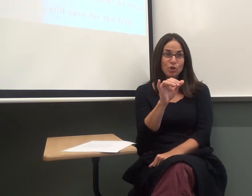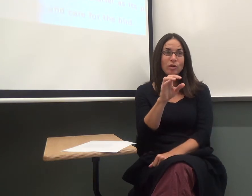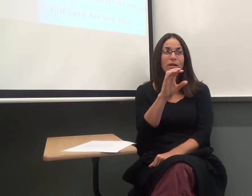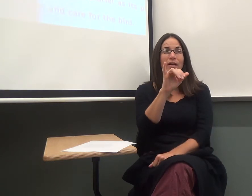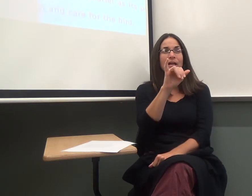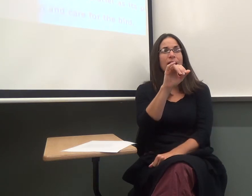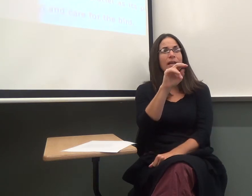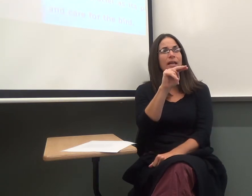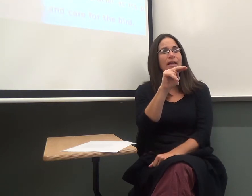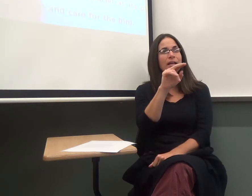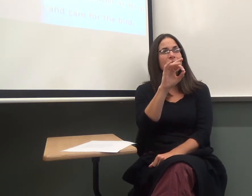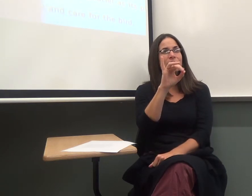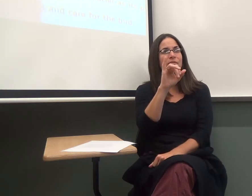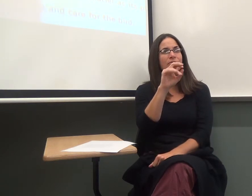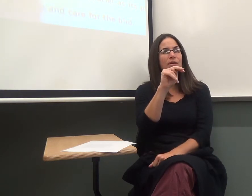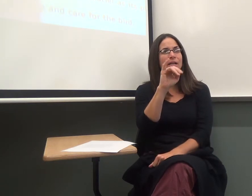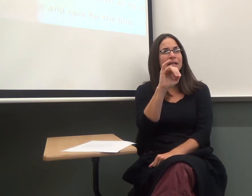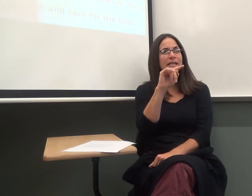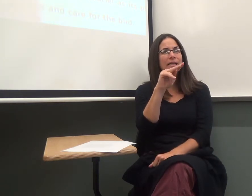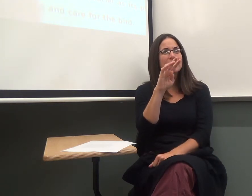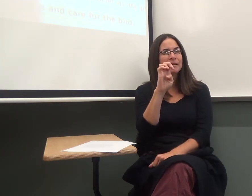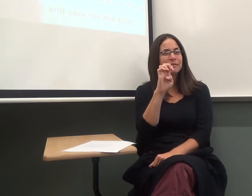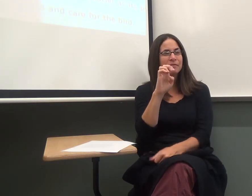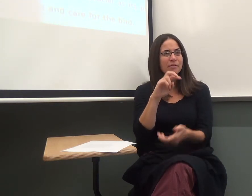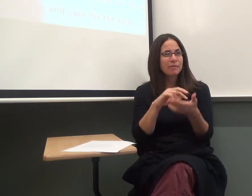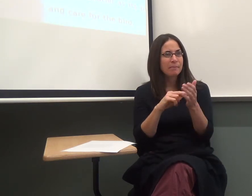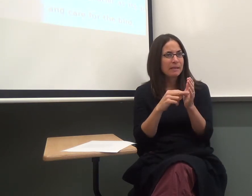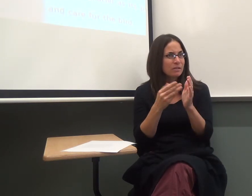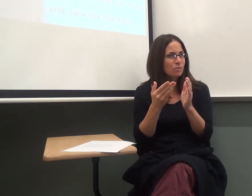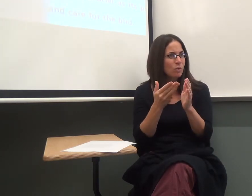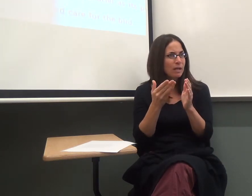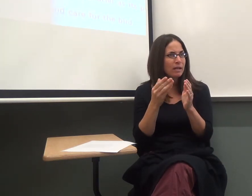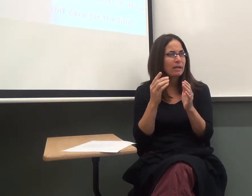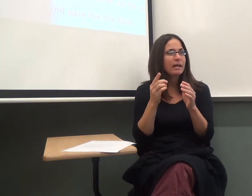Infinitive is the basic form